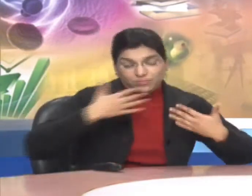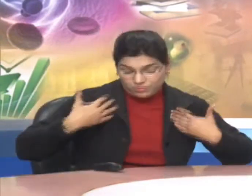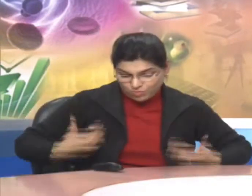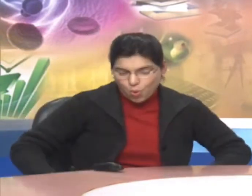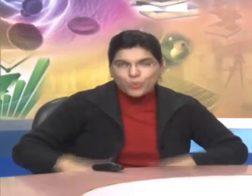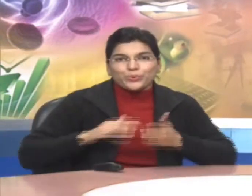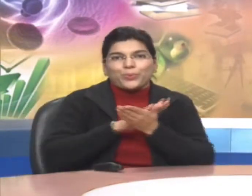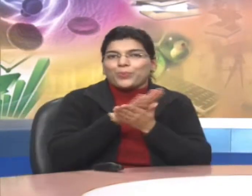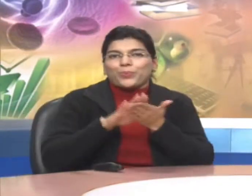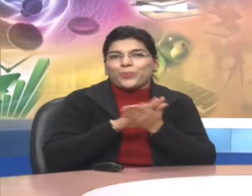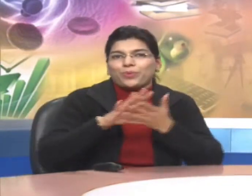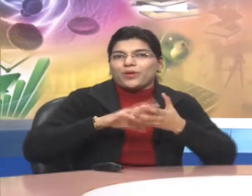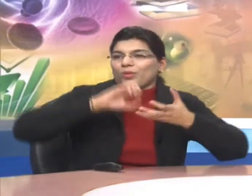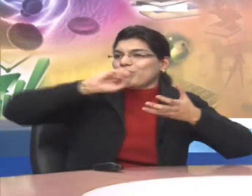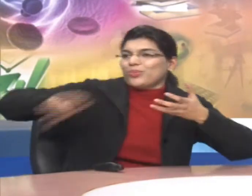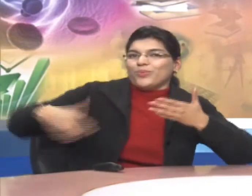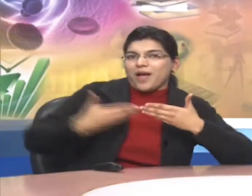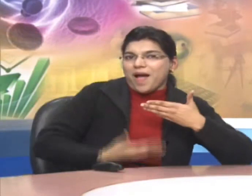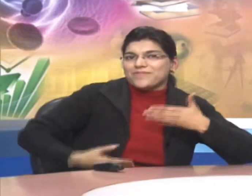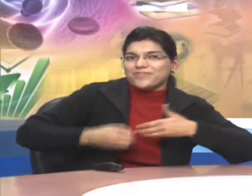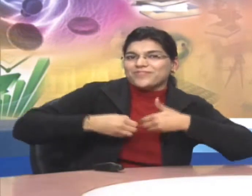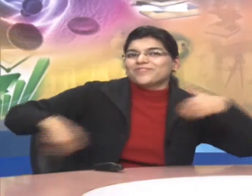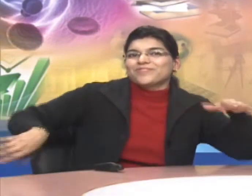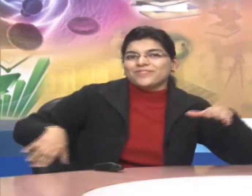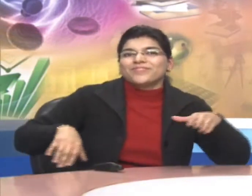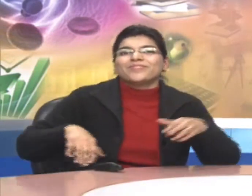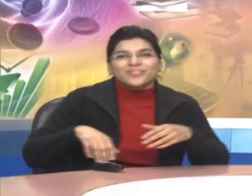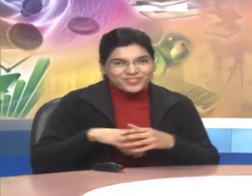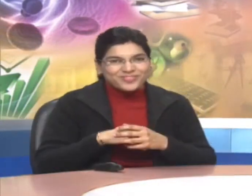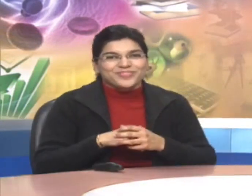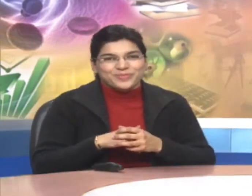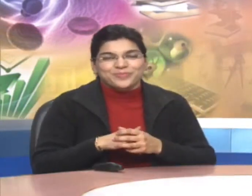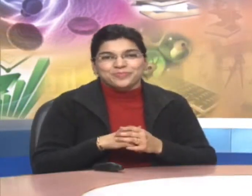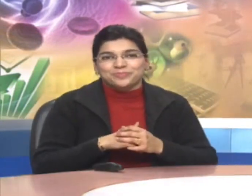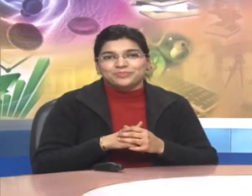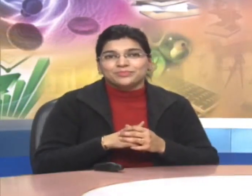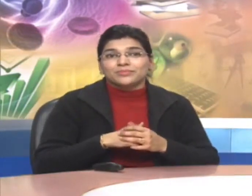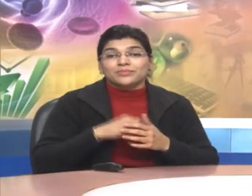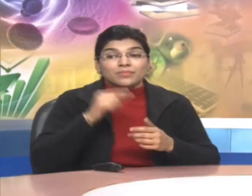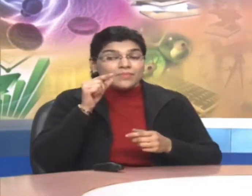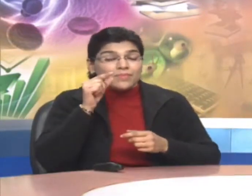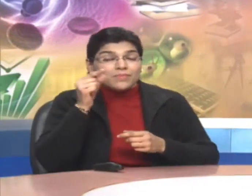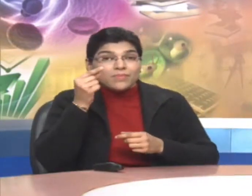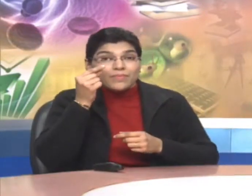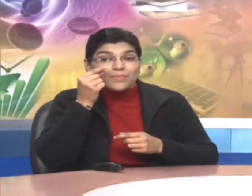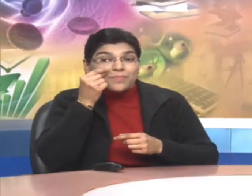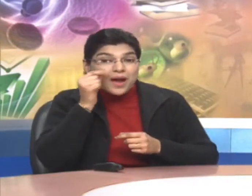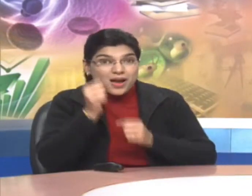lay the major portion of the tiger, cut in half by the engine.